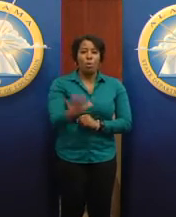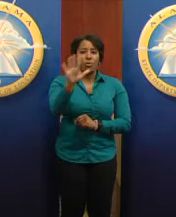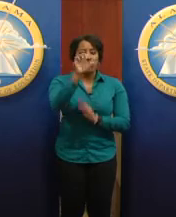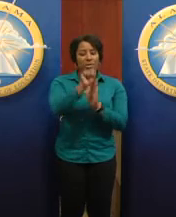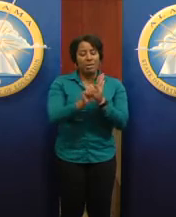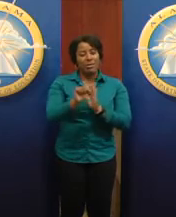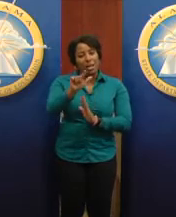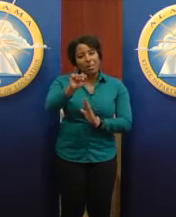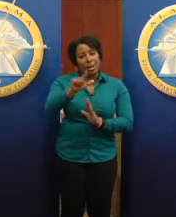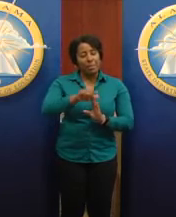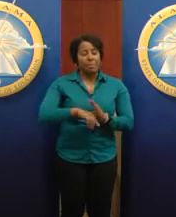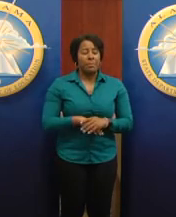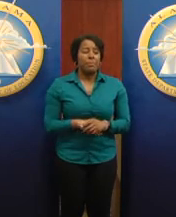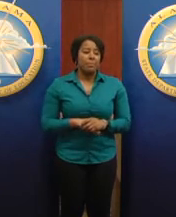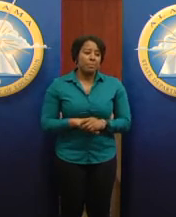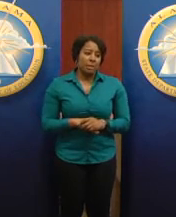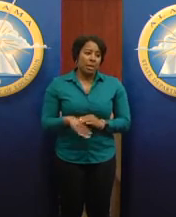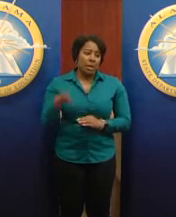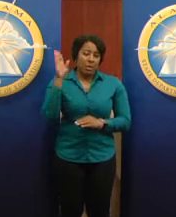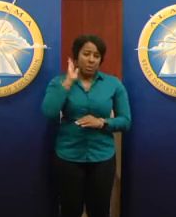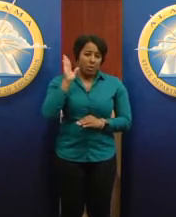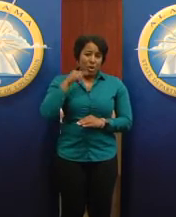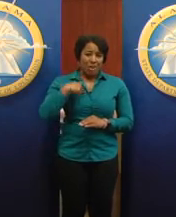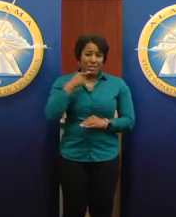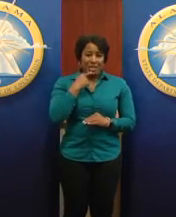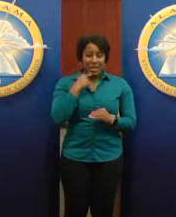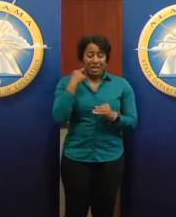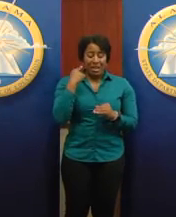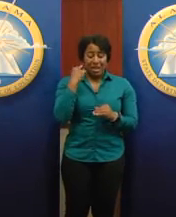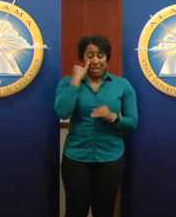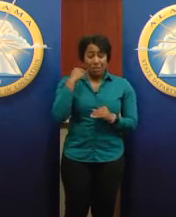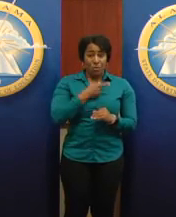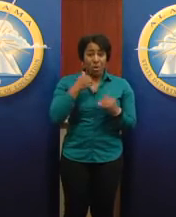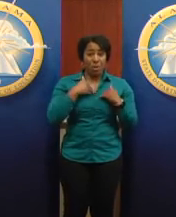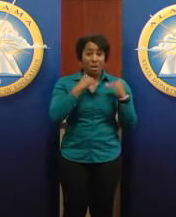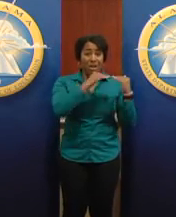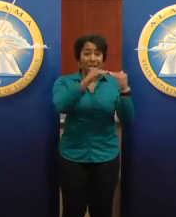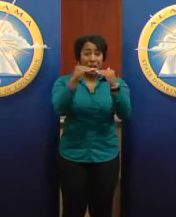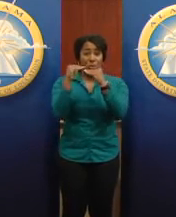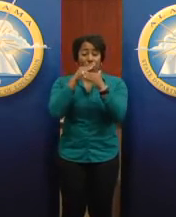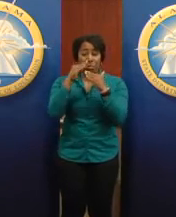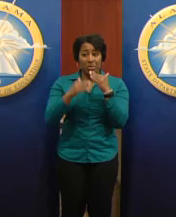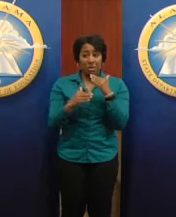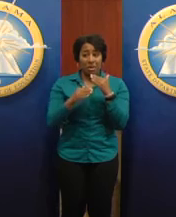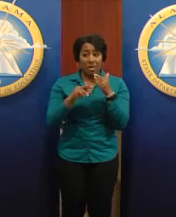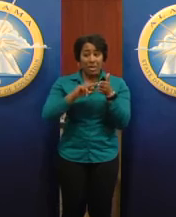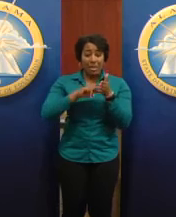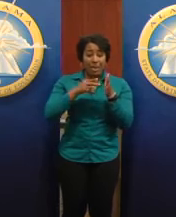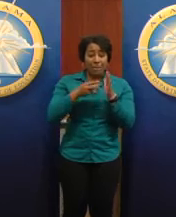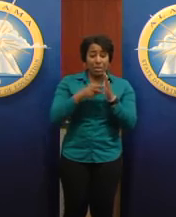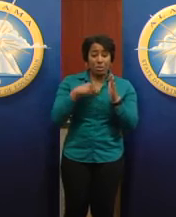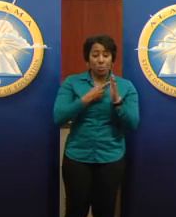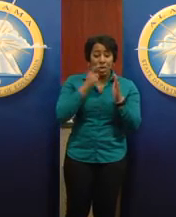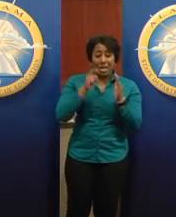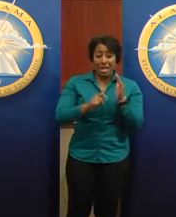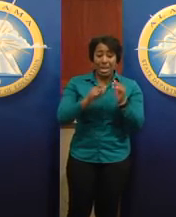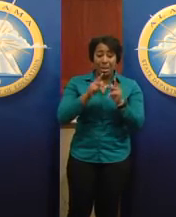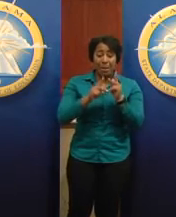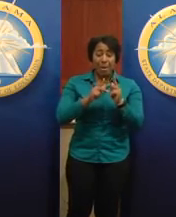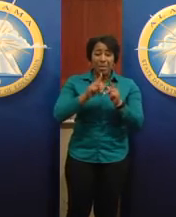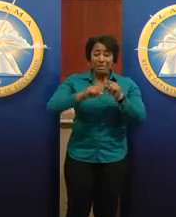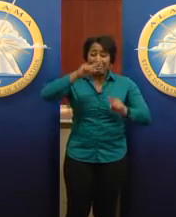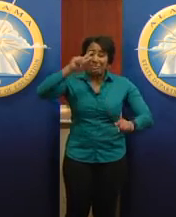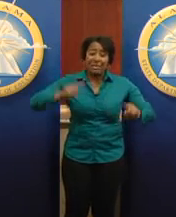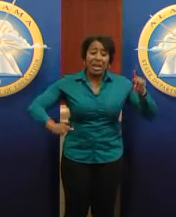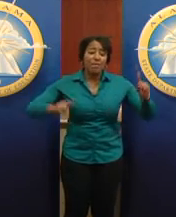state. I've said before, to have equal outcomes, you have to have inequitable inputs. So we have